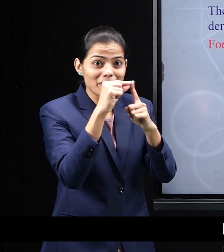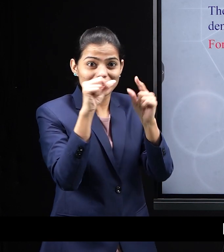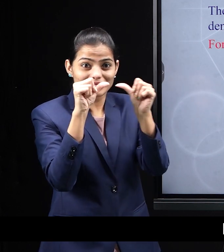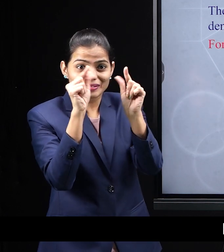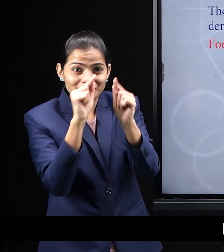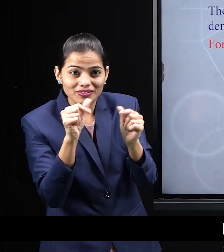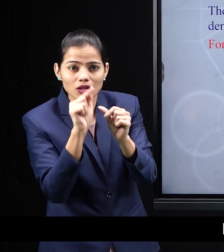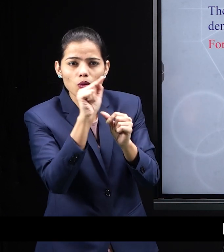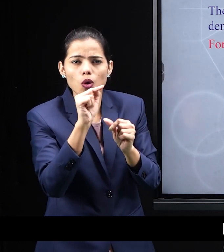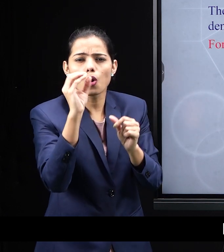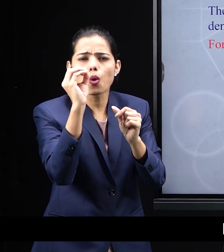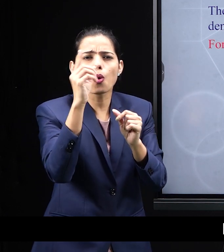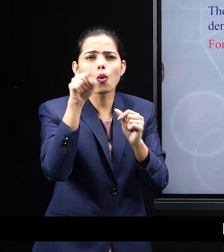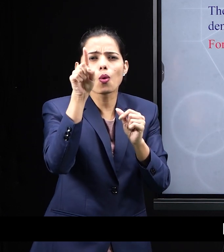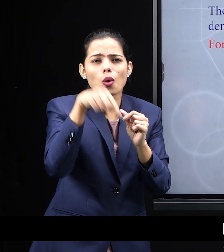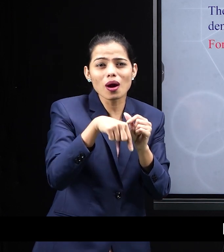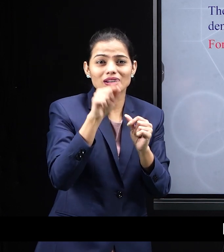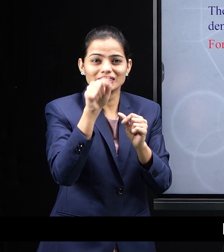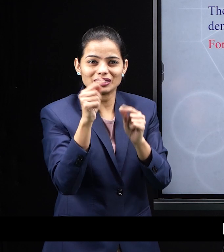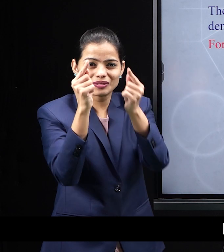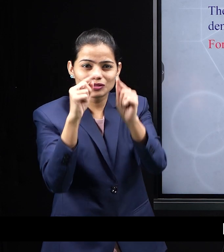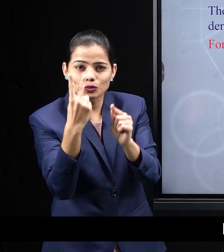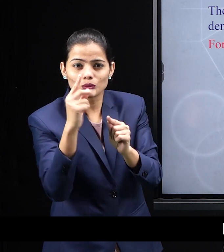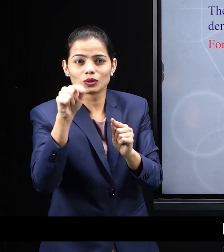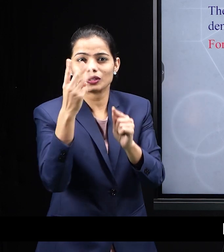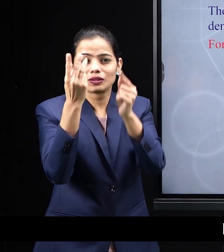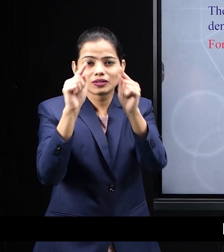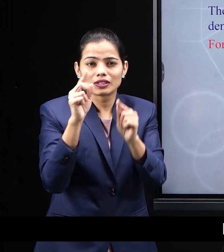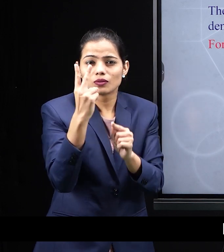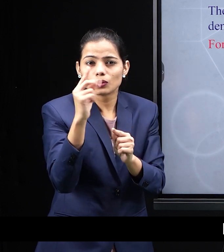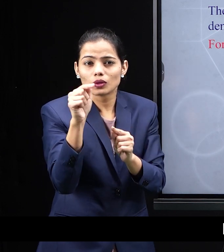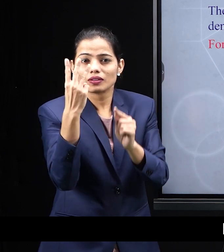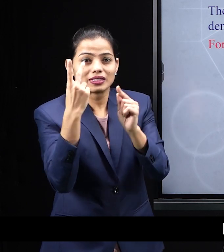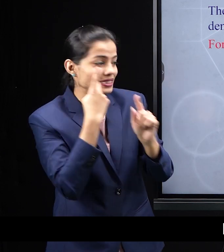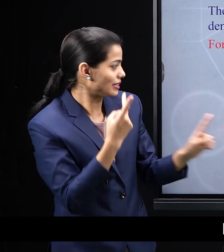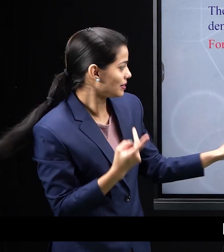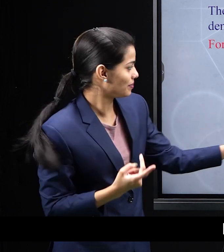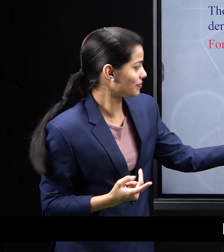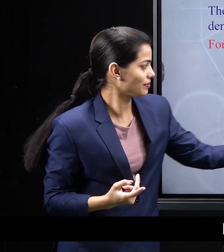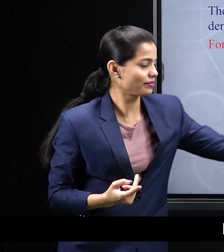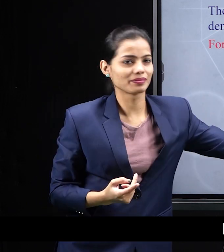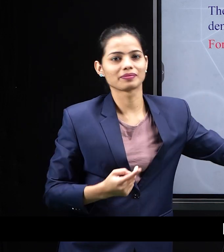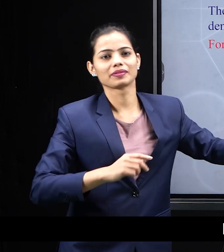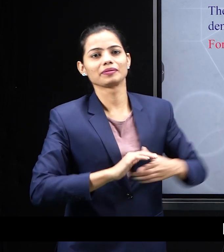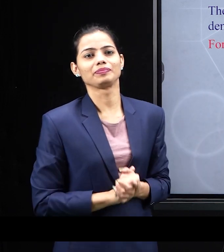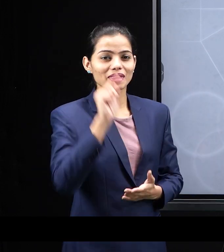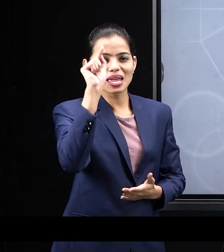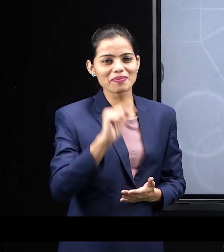P of A is equal to null 2, 3, 2, 3. Points